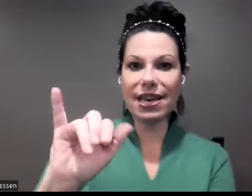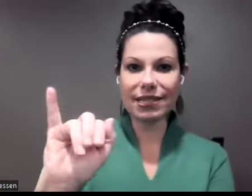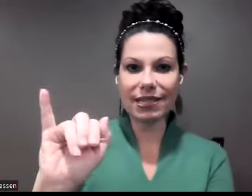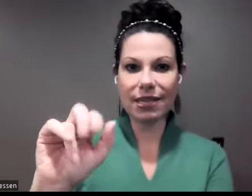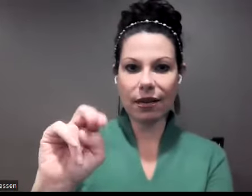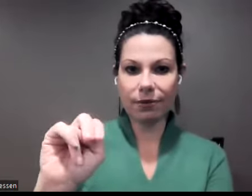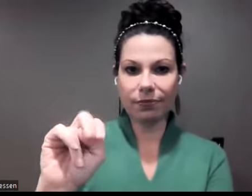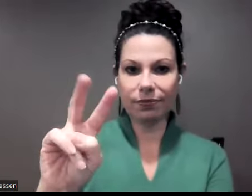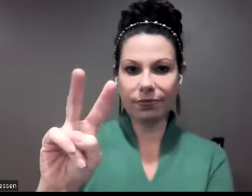this.